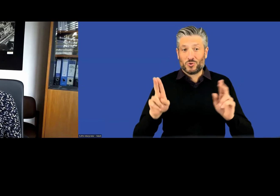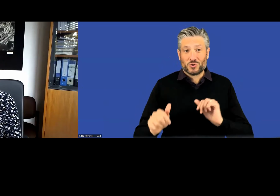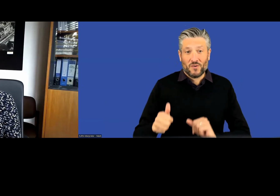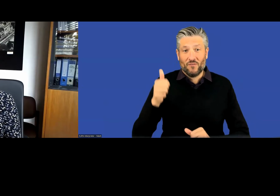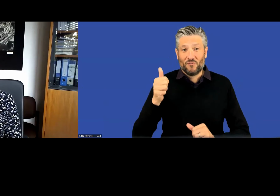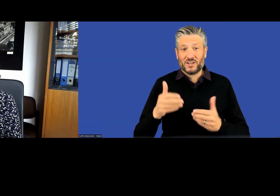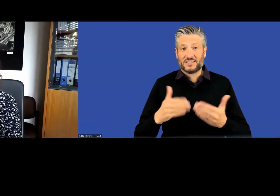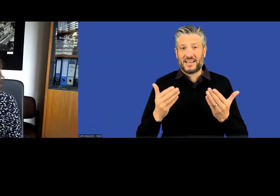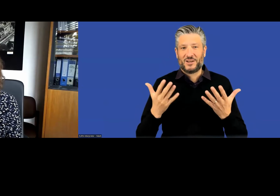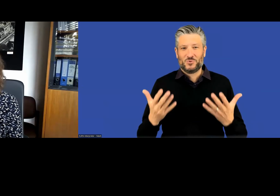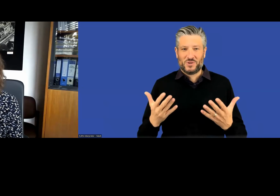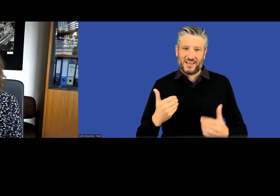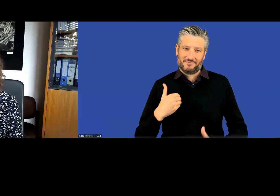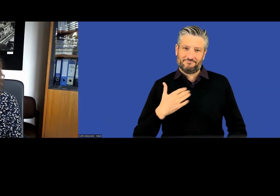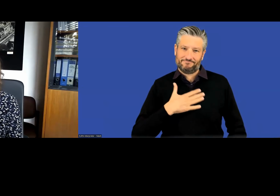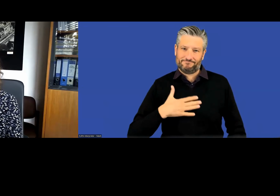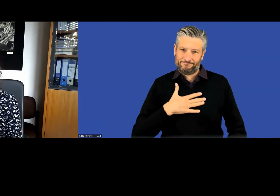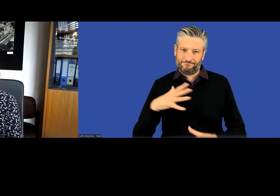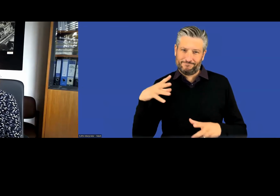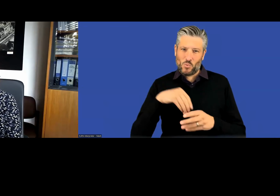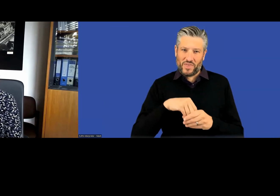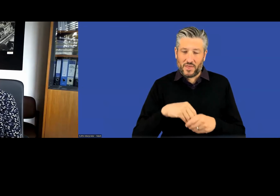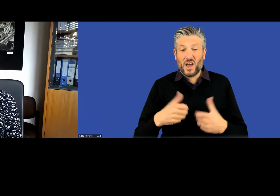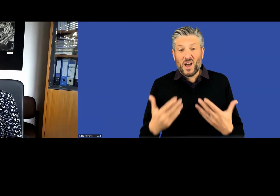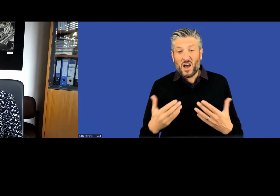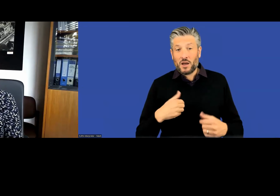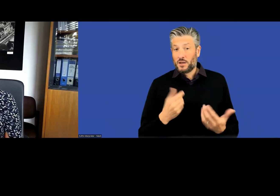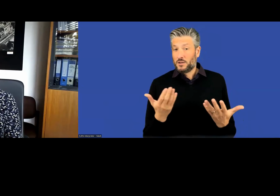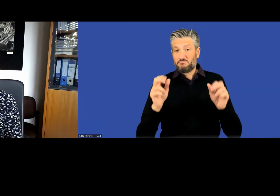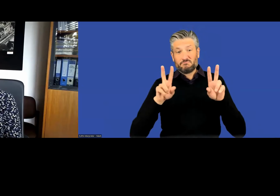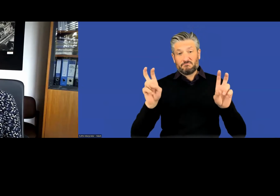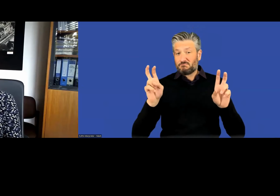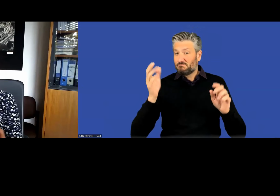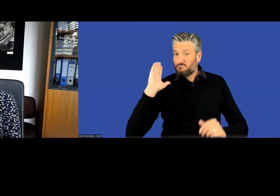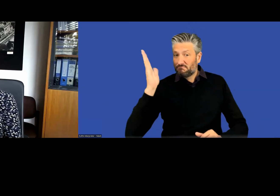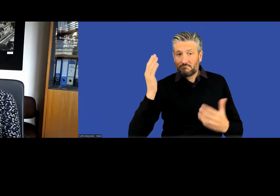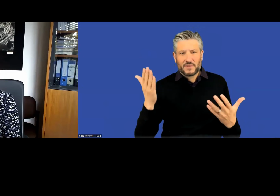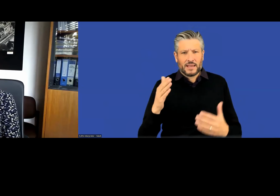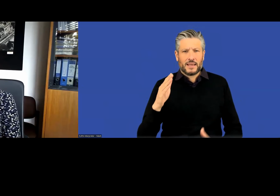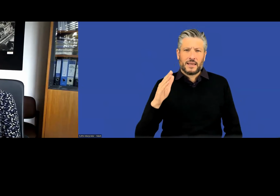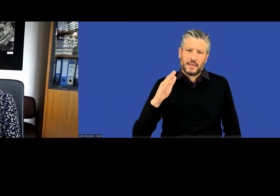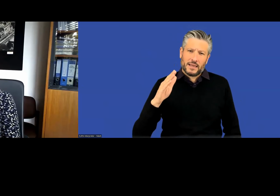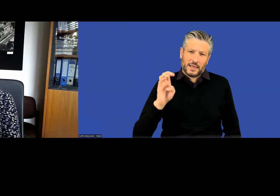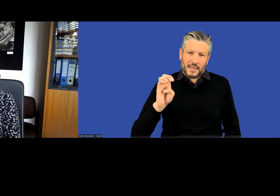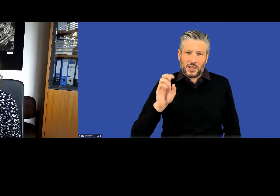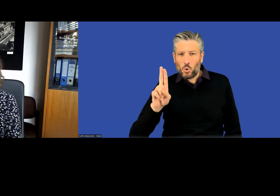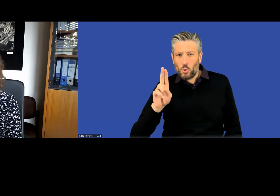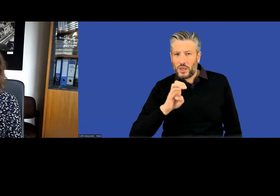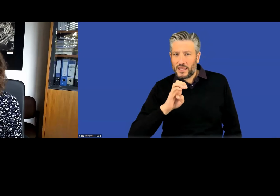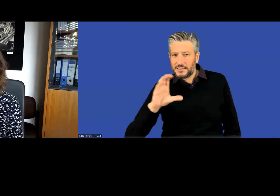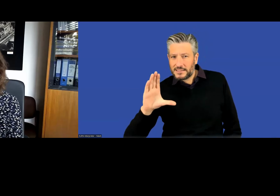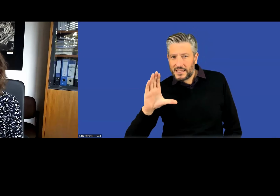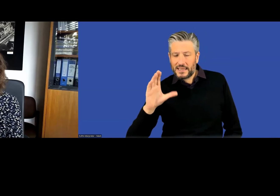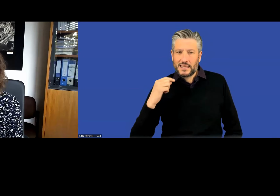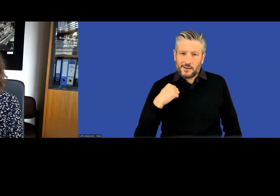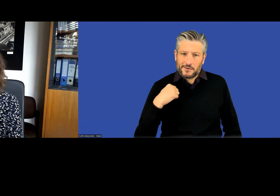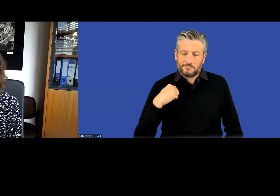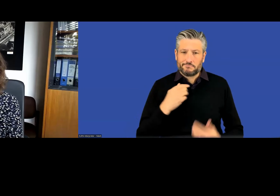the EU in inclusion and accessibility, what we're doing about it, and how digital can help culture become more